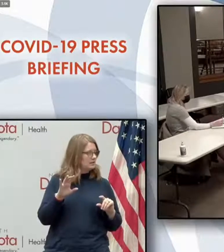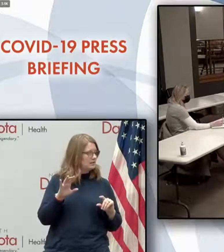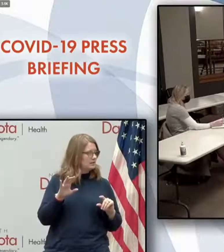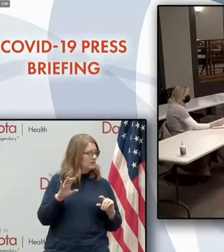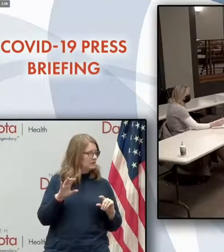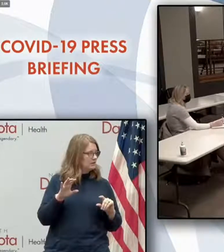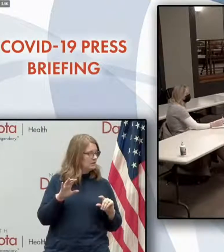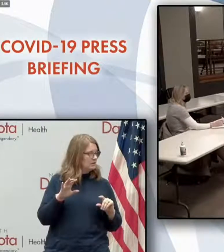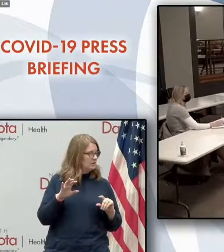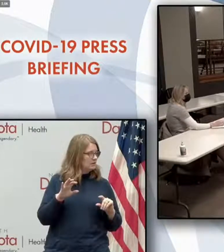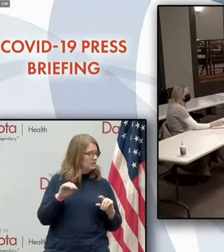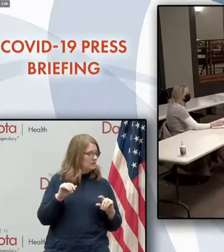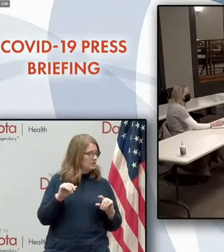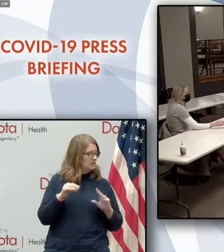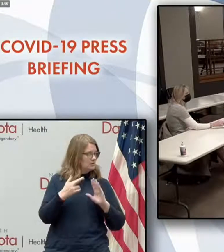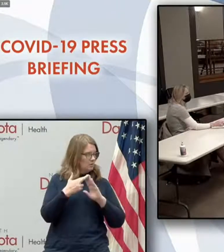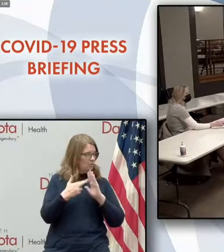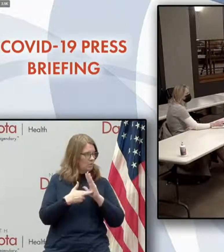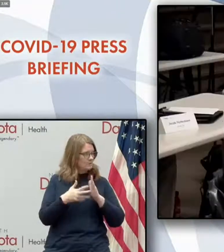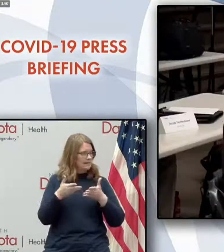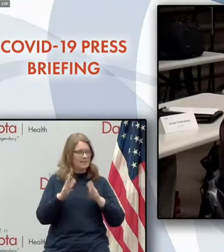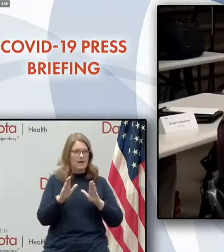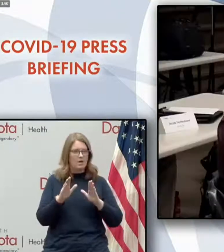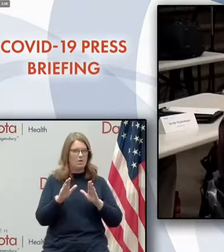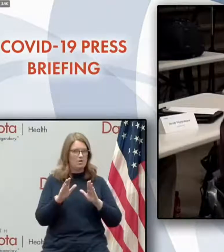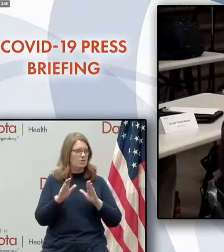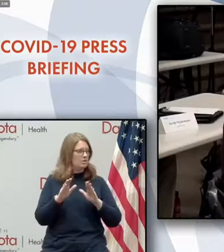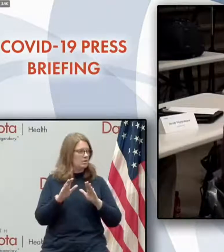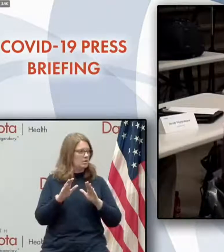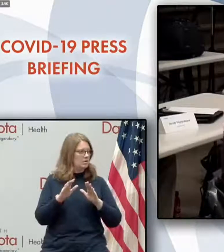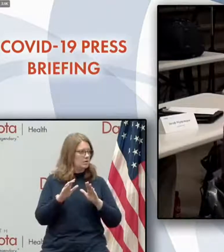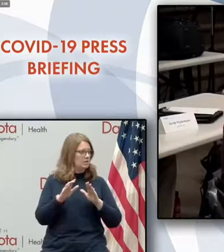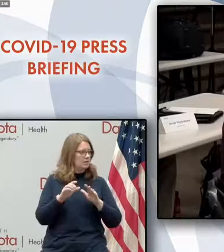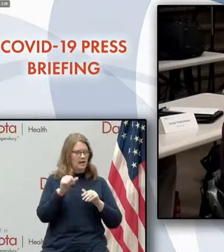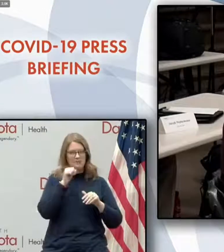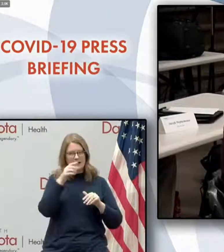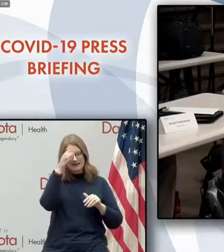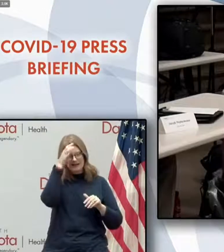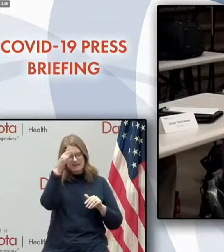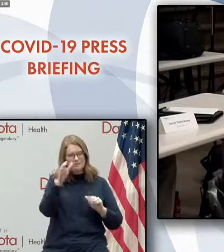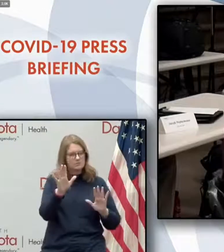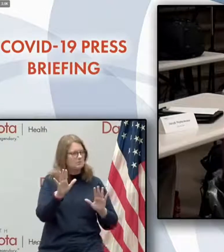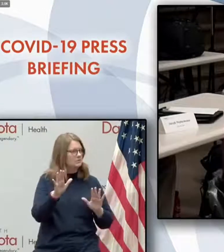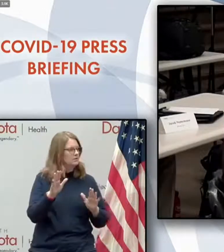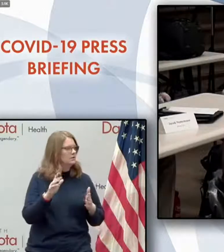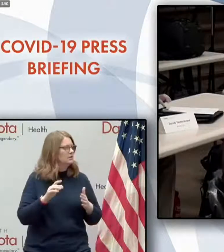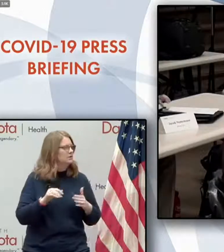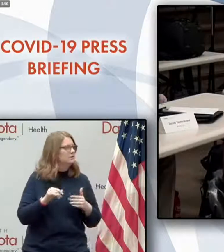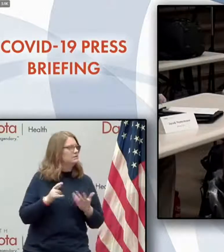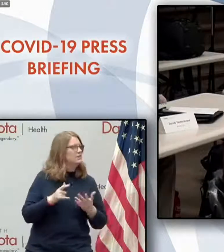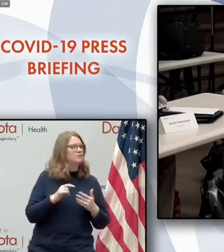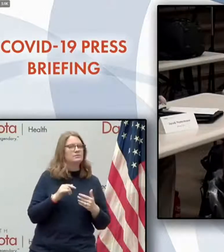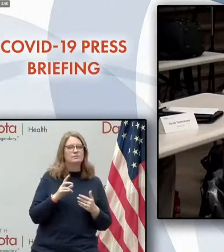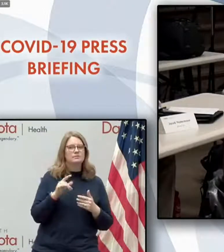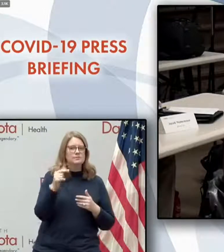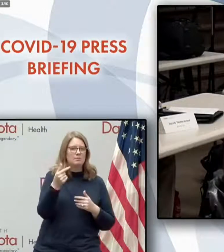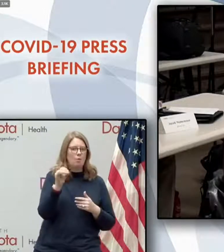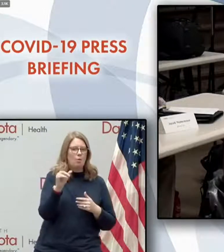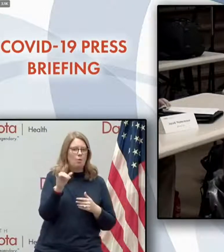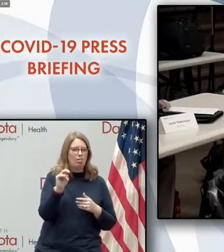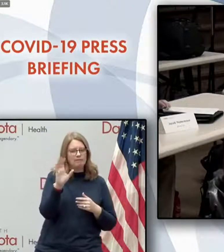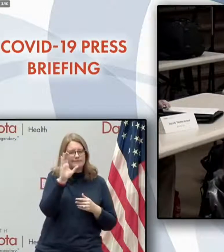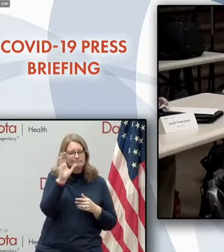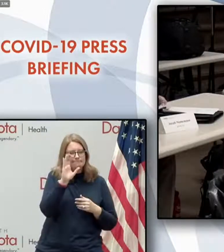some rules that would allow this sort of thing. I'm not an expert on this, but just some light Googling shows that their